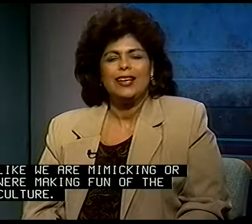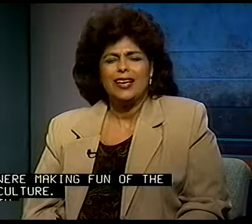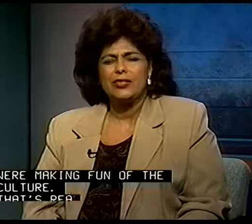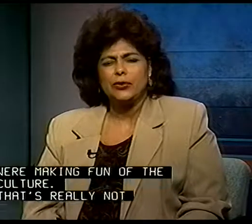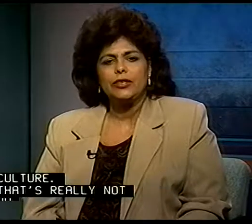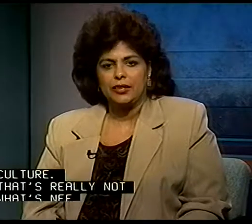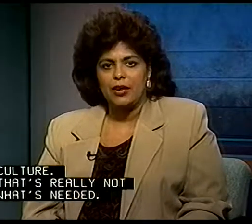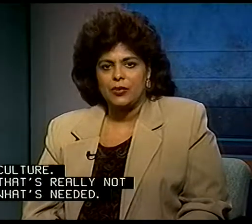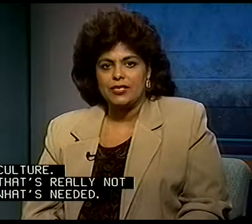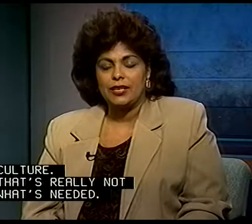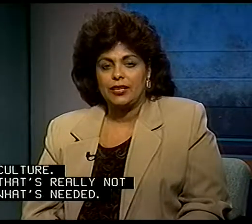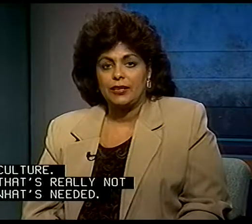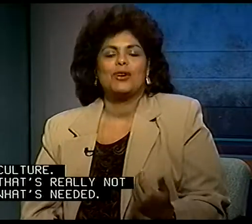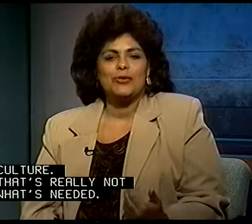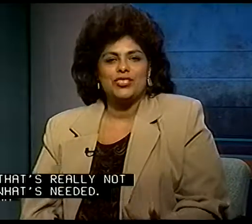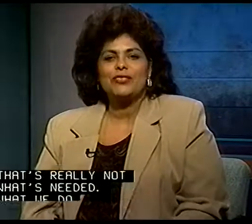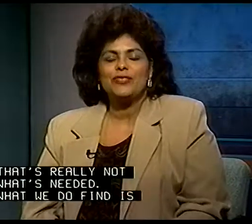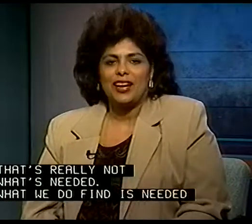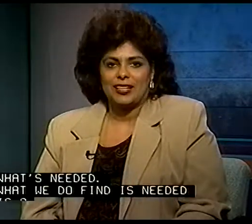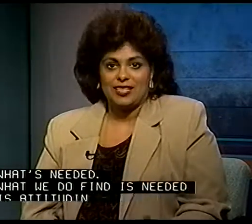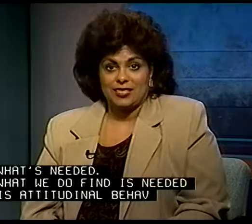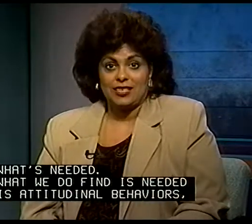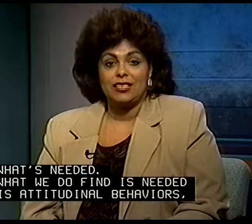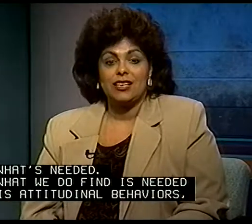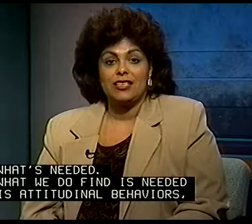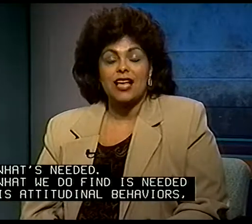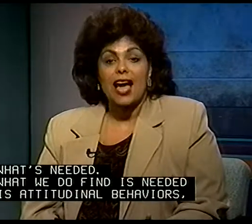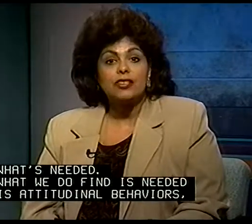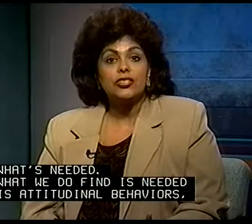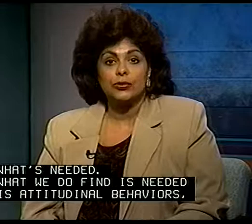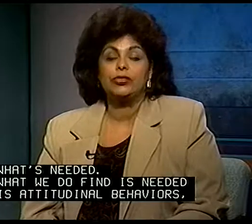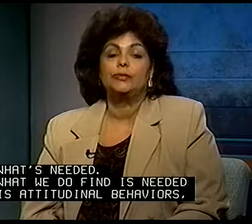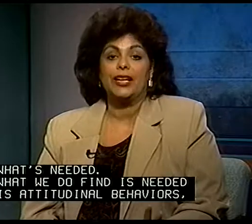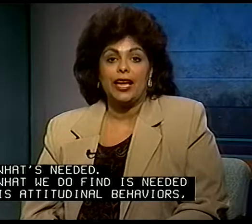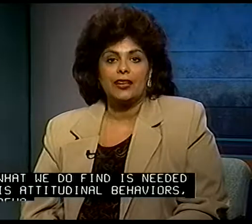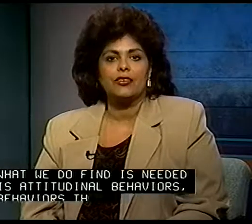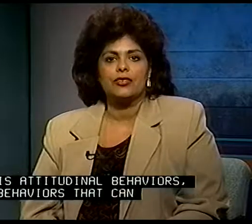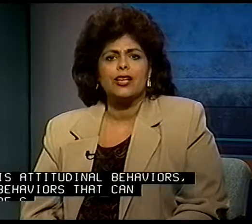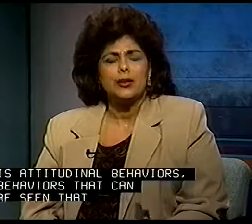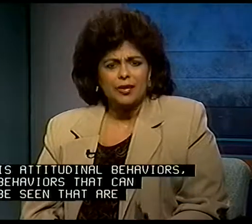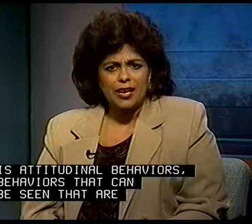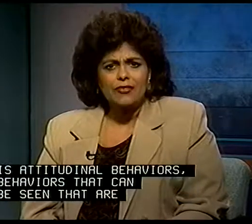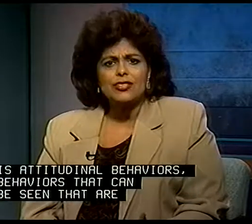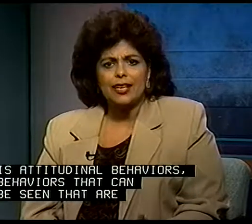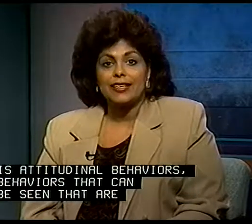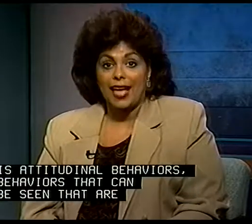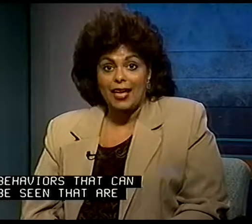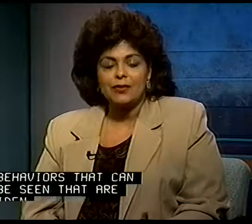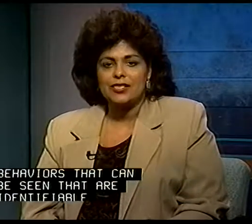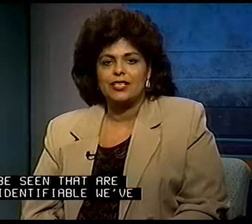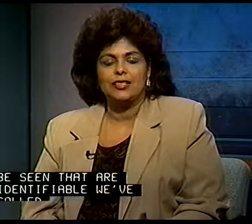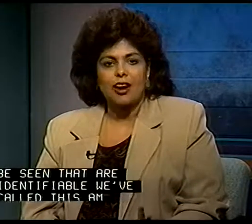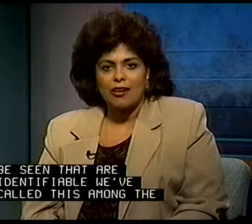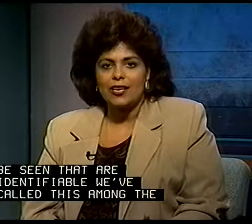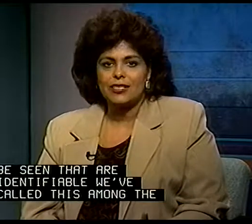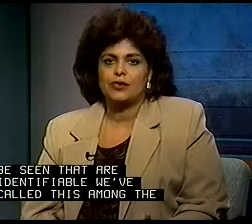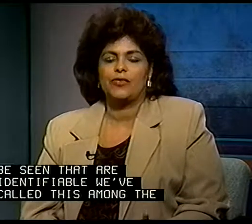That's really not what's needed. What we do find is needed is attitudinal behaviors, behaviors that can be seen, that are